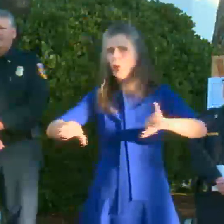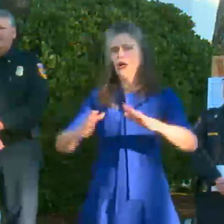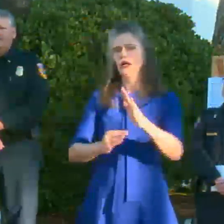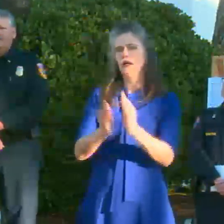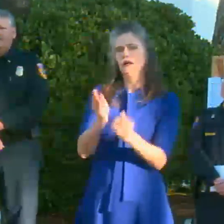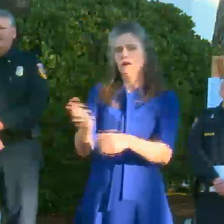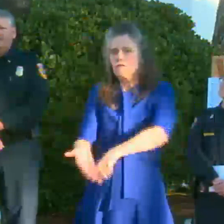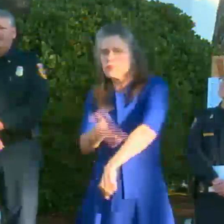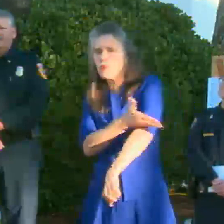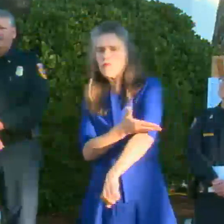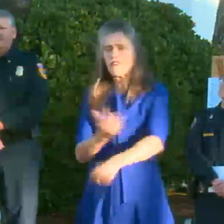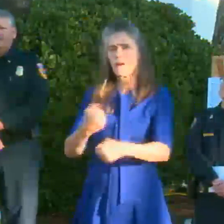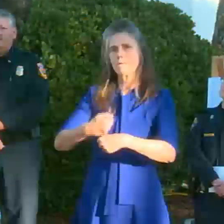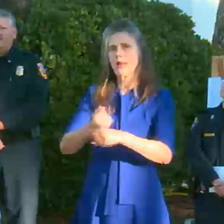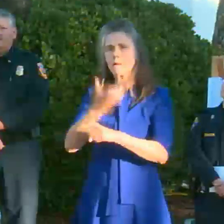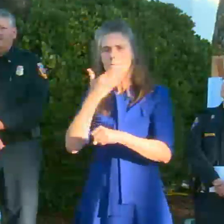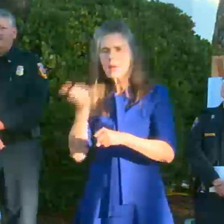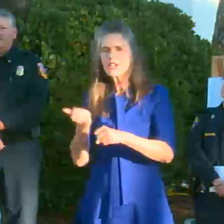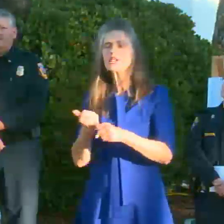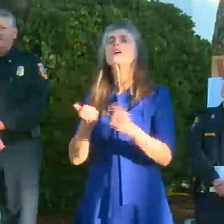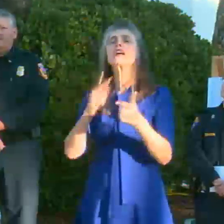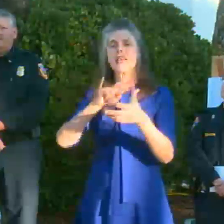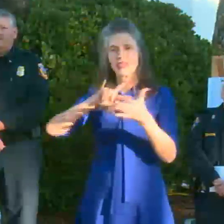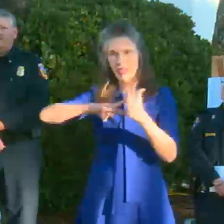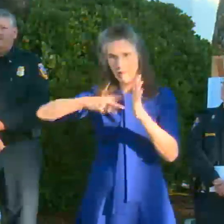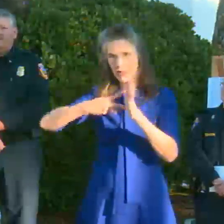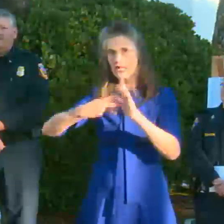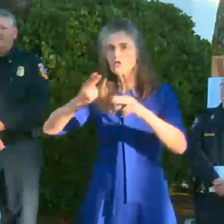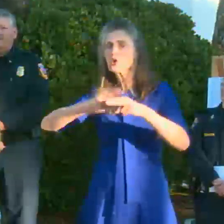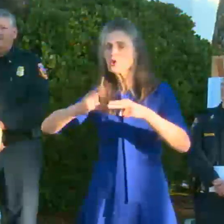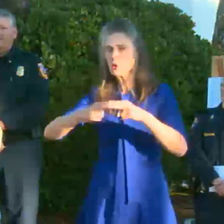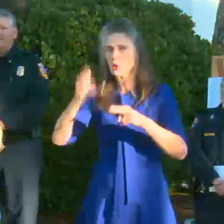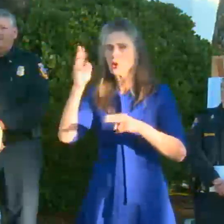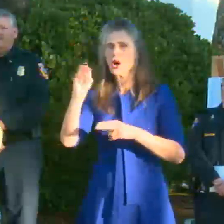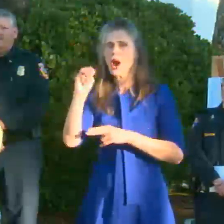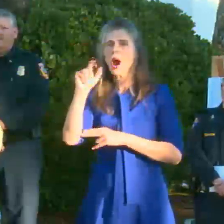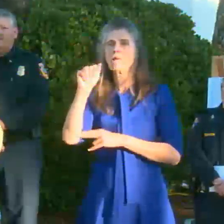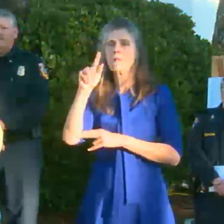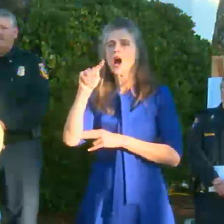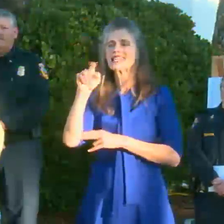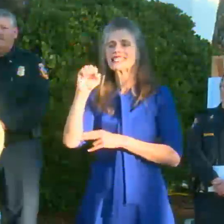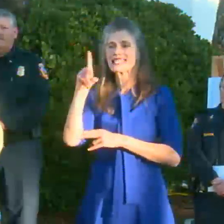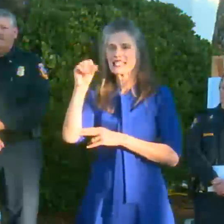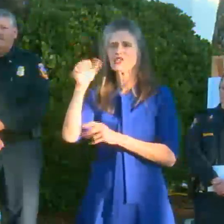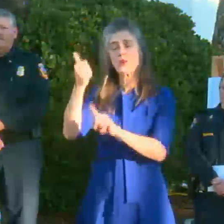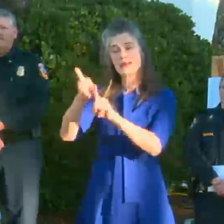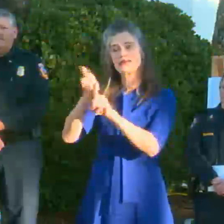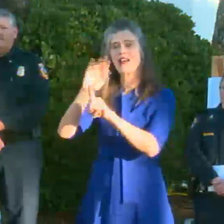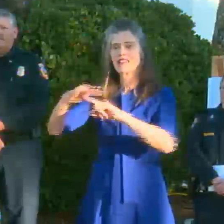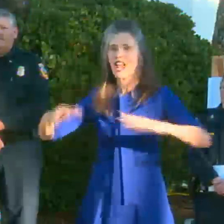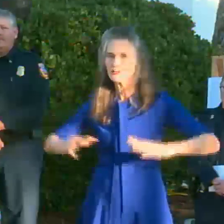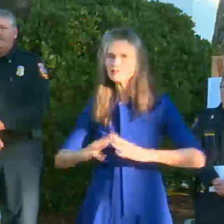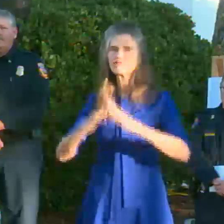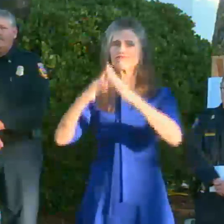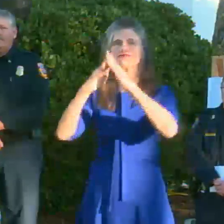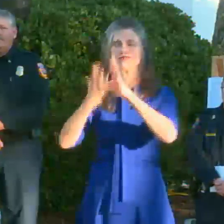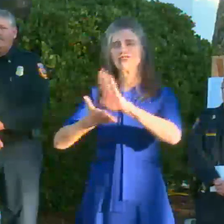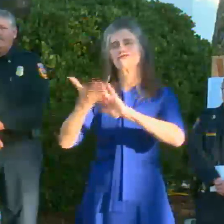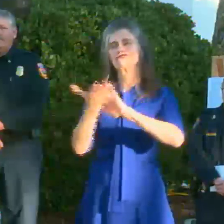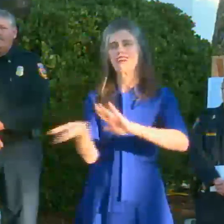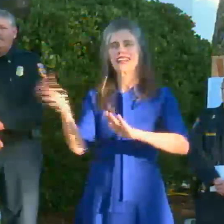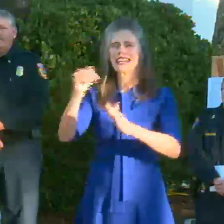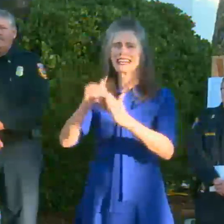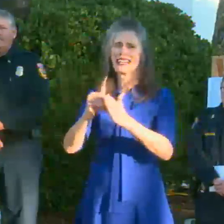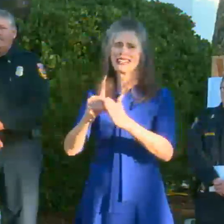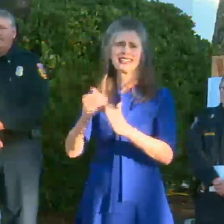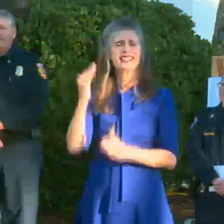all, it is going to be a long haul to do that, and we know that things will never be quite the same, but nevertheless, we appreciate